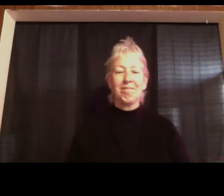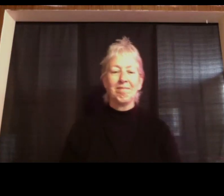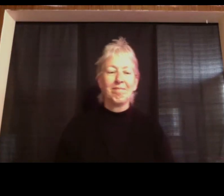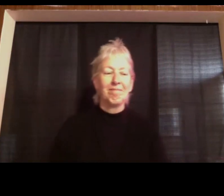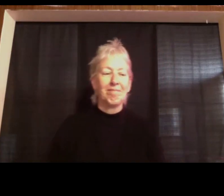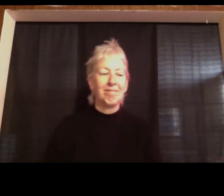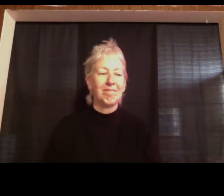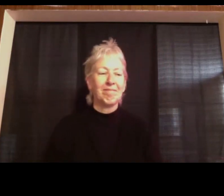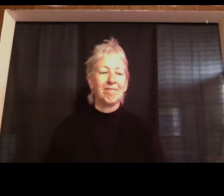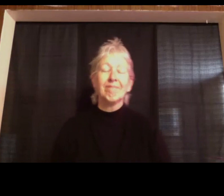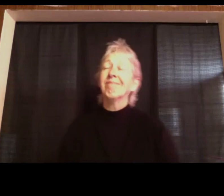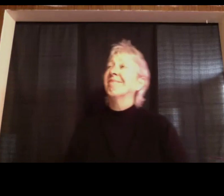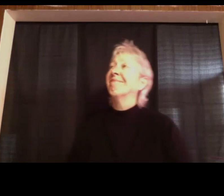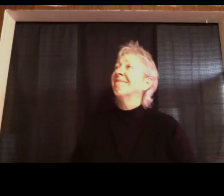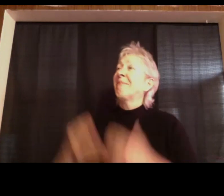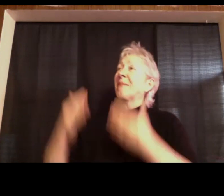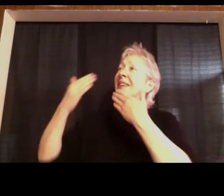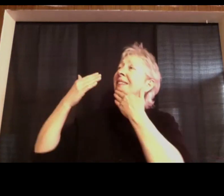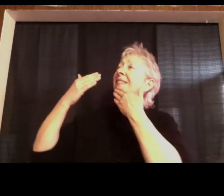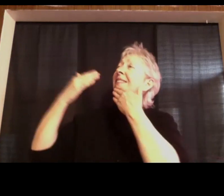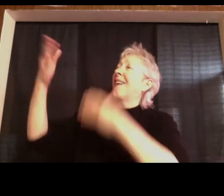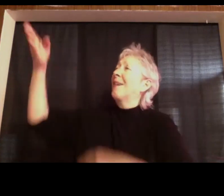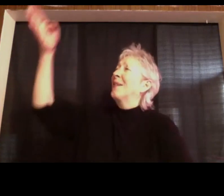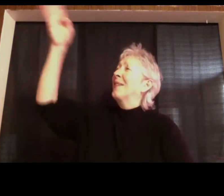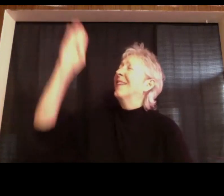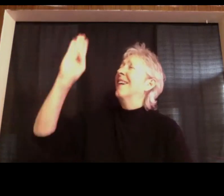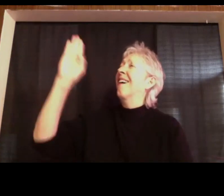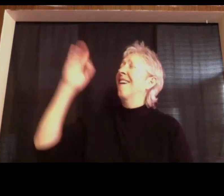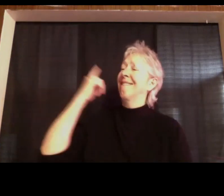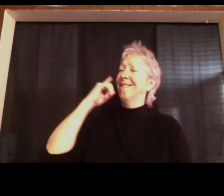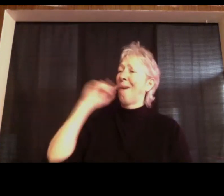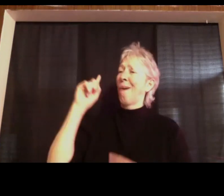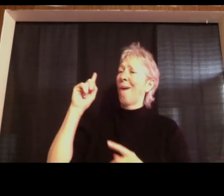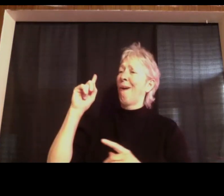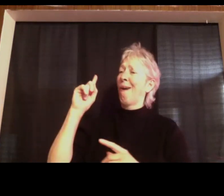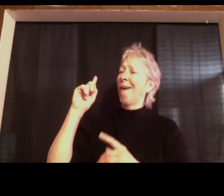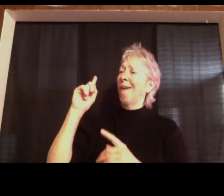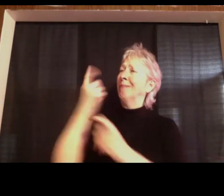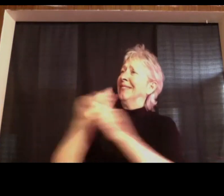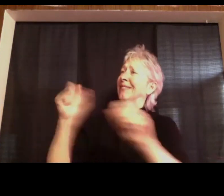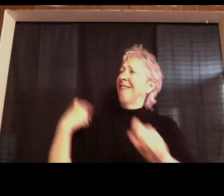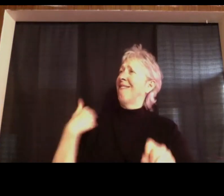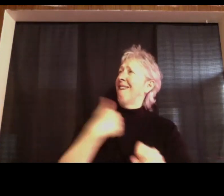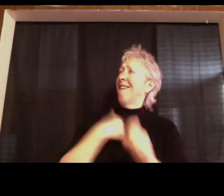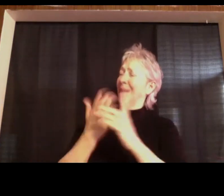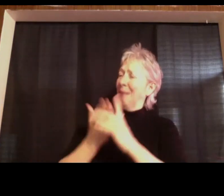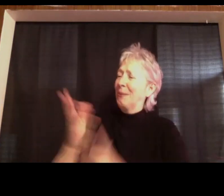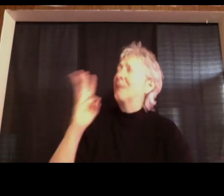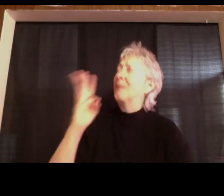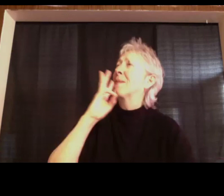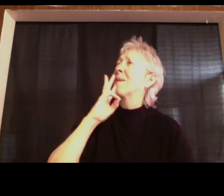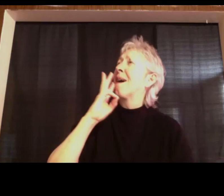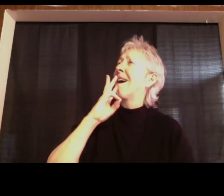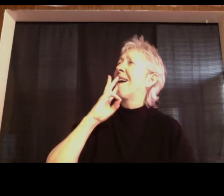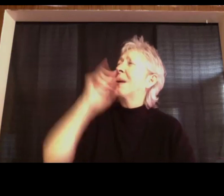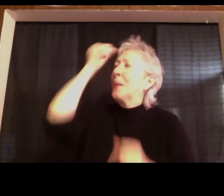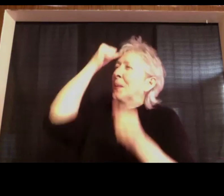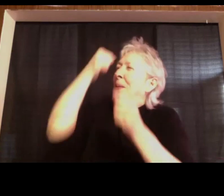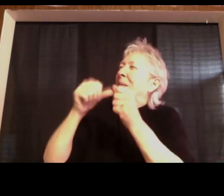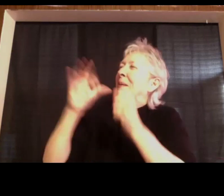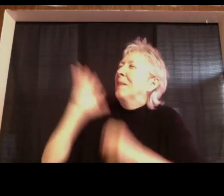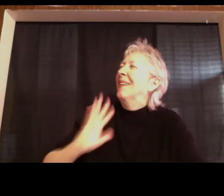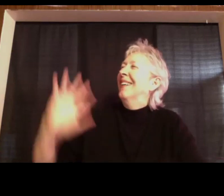We give you thanks, O God, for your salvation through the water. We remember your abundant grace